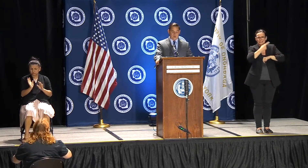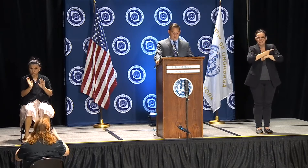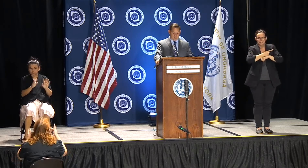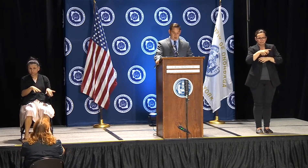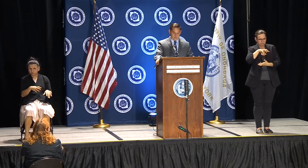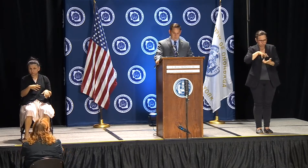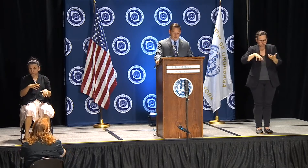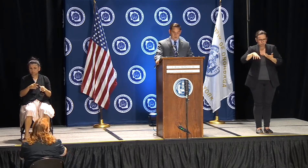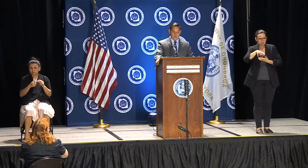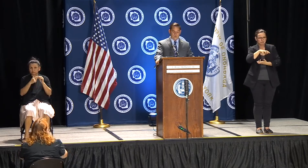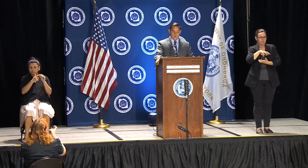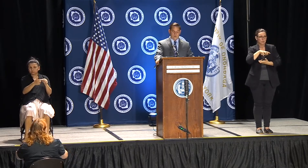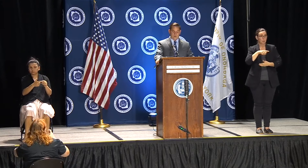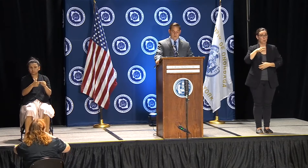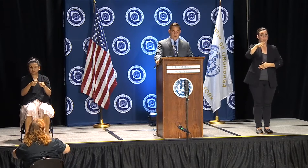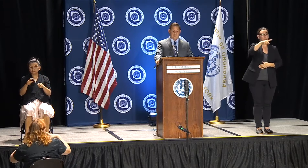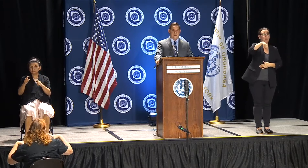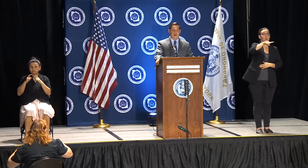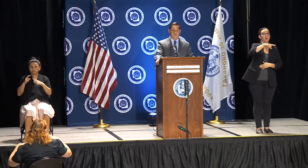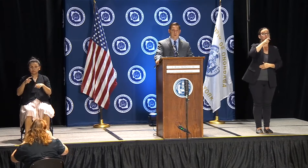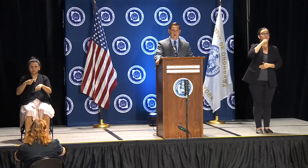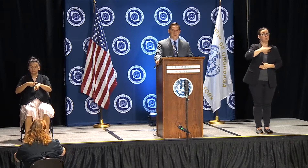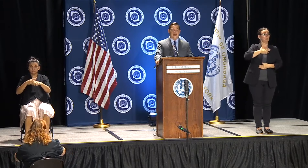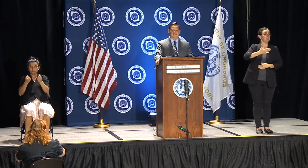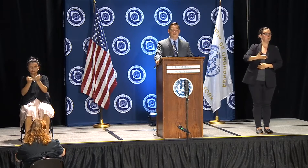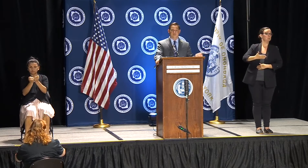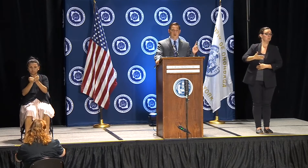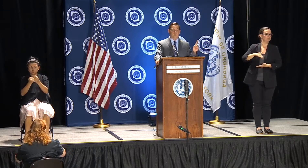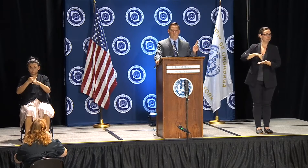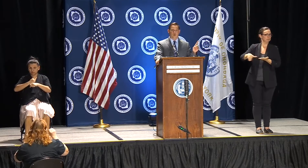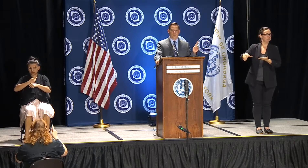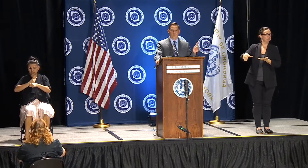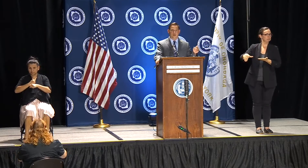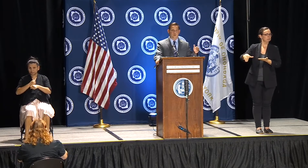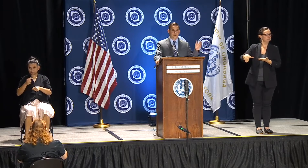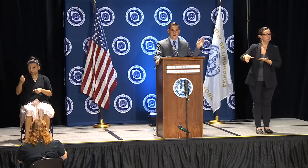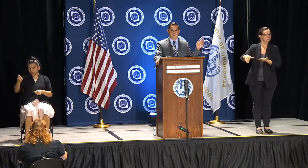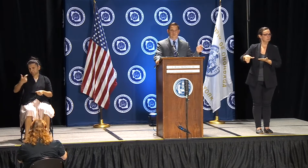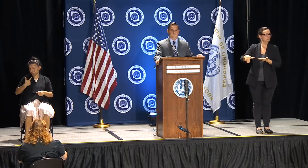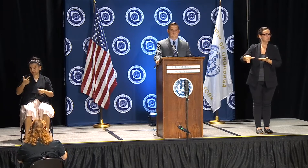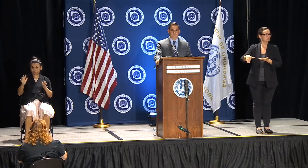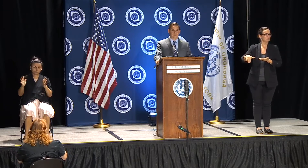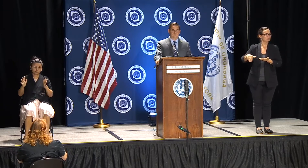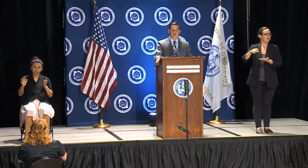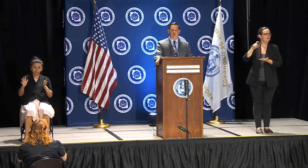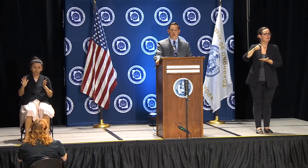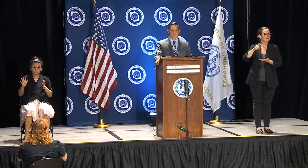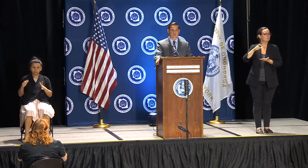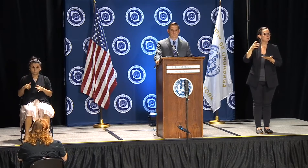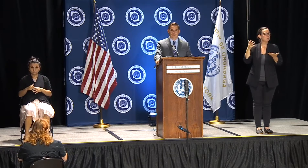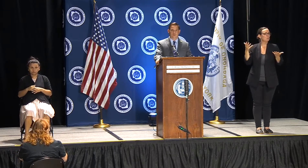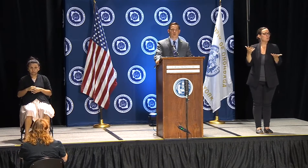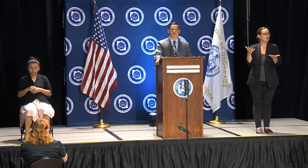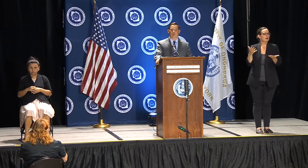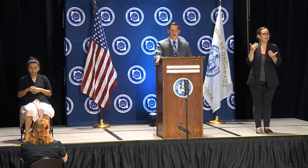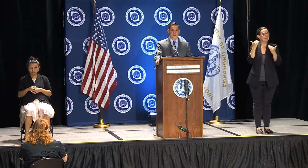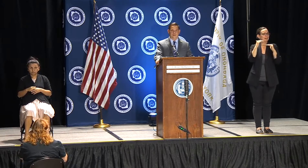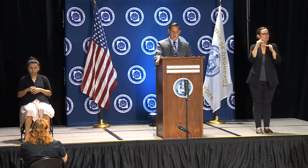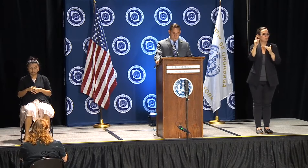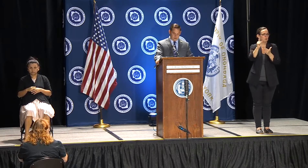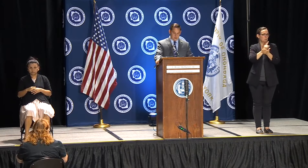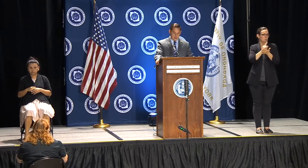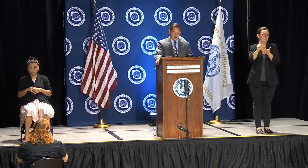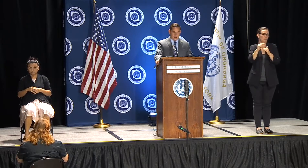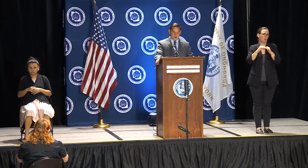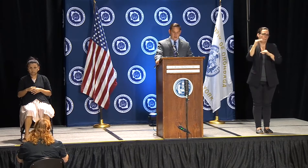furlough. We'll allow that, but it has to be a minimum of 1 week. We can't furlough 3-4